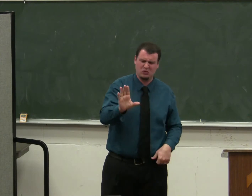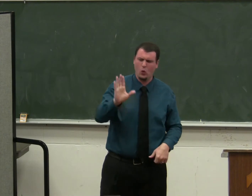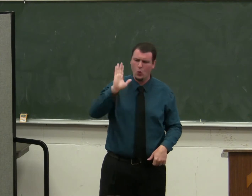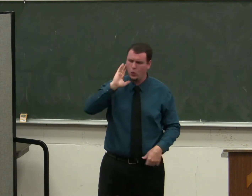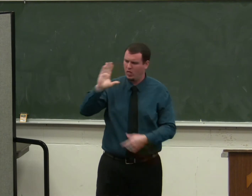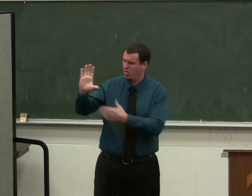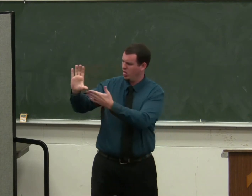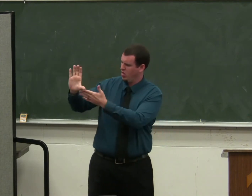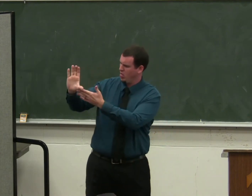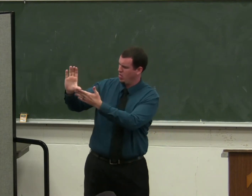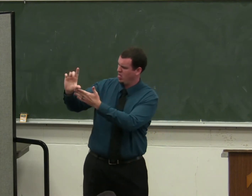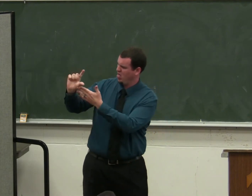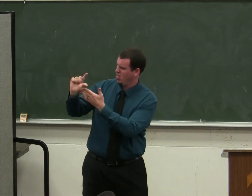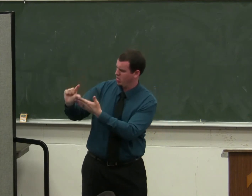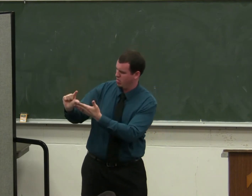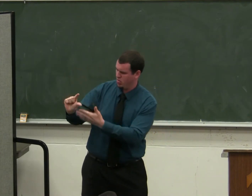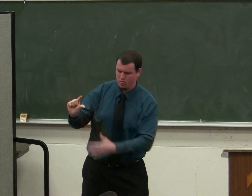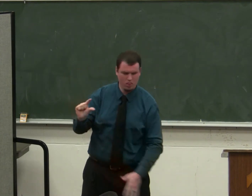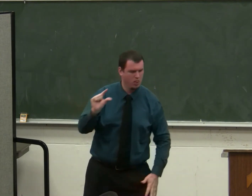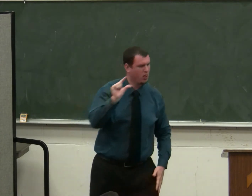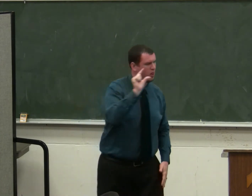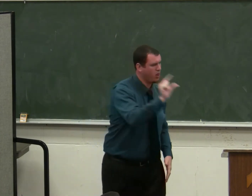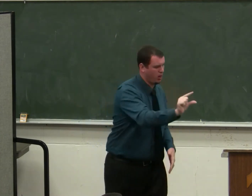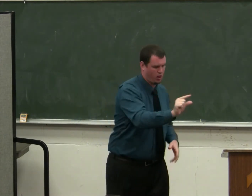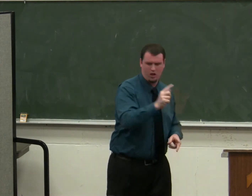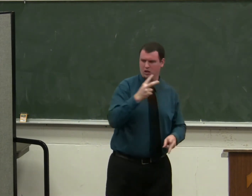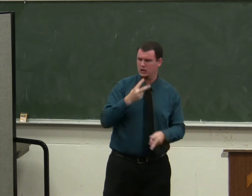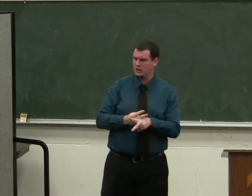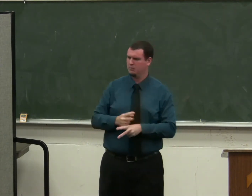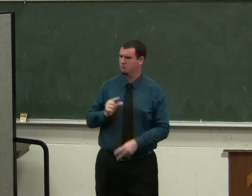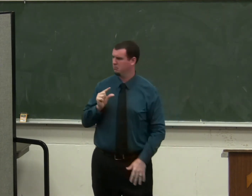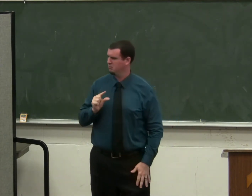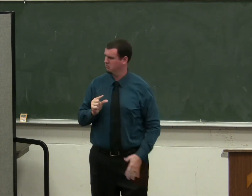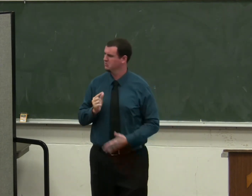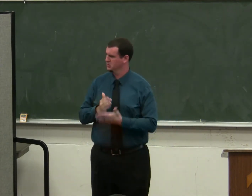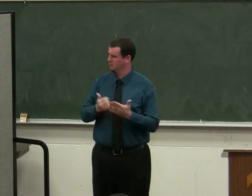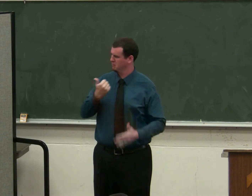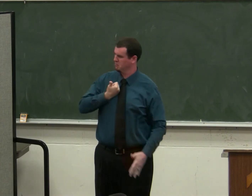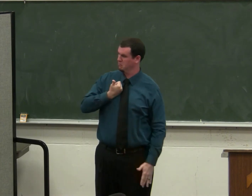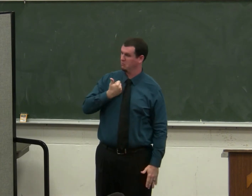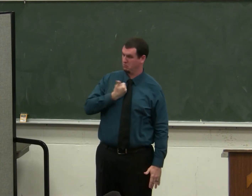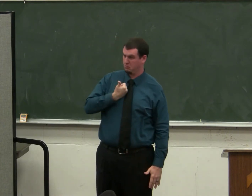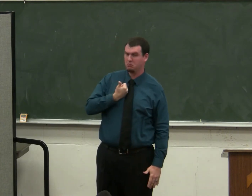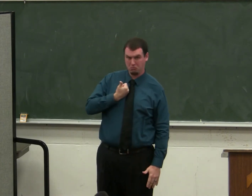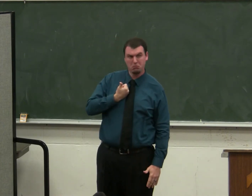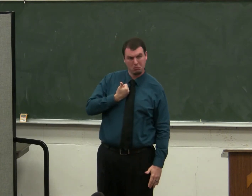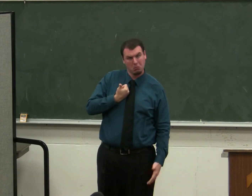instead of giving all that money to the church, we'll give a part of it and keep some of it for